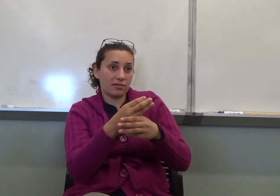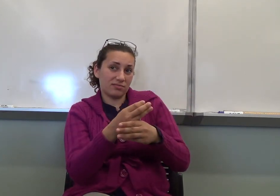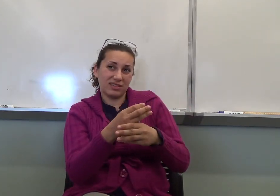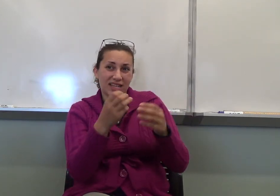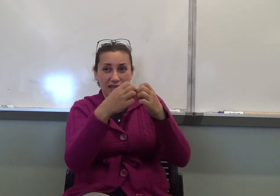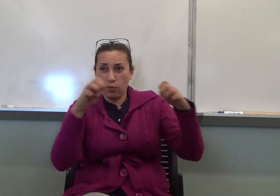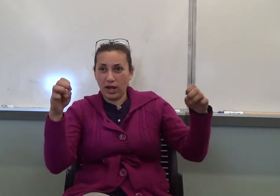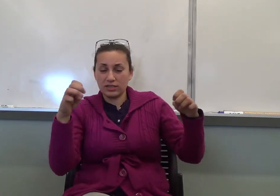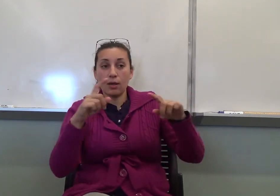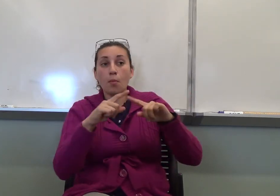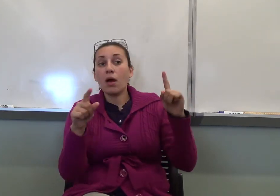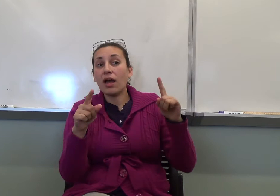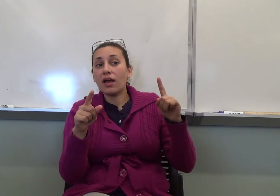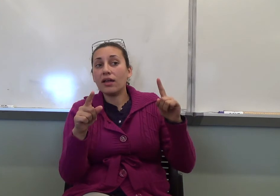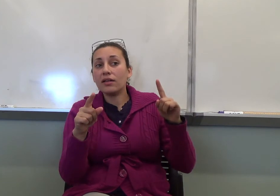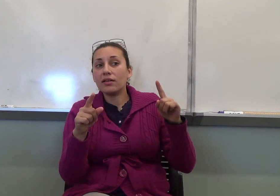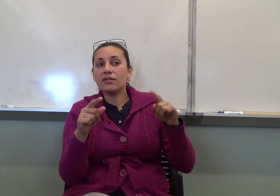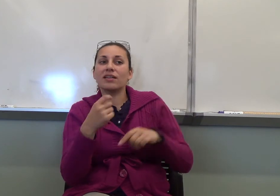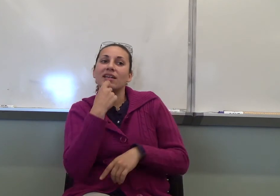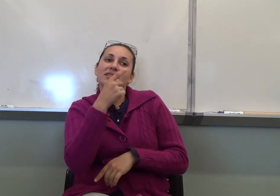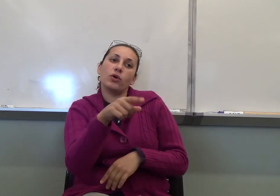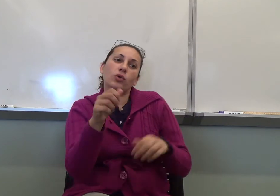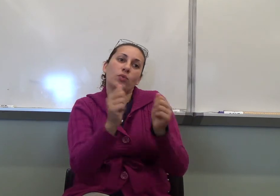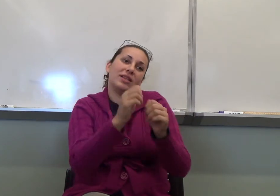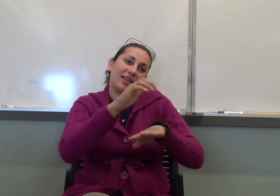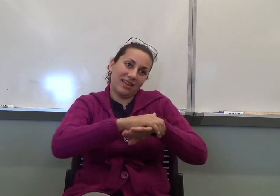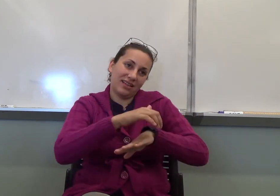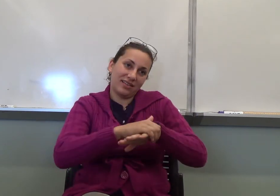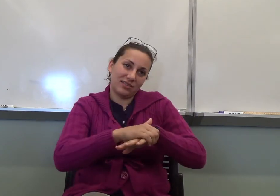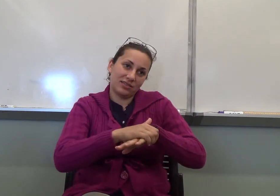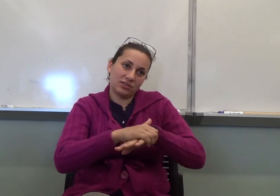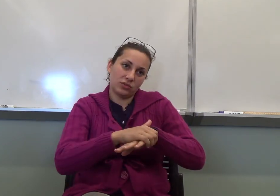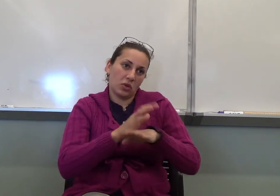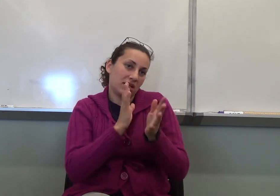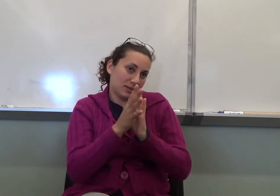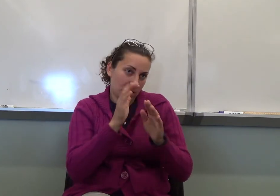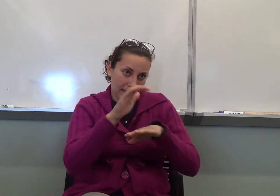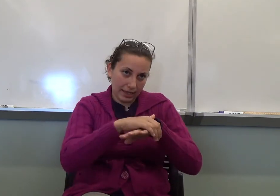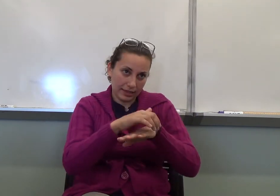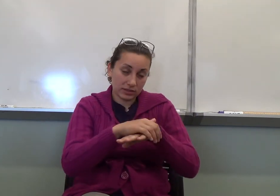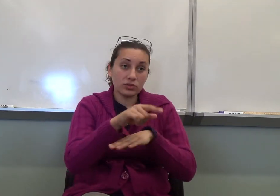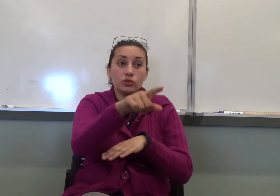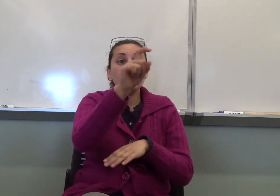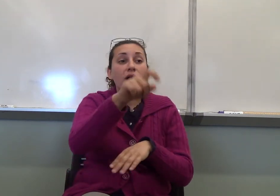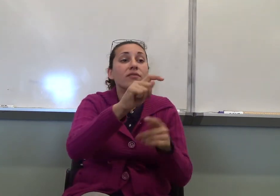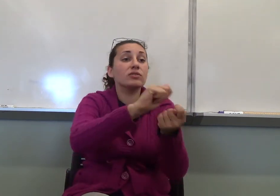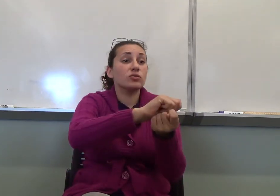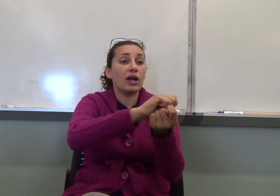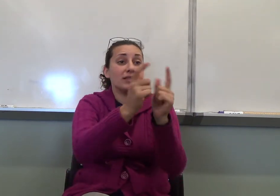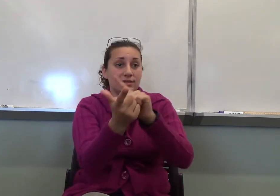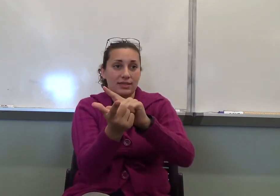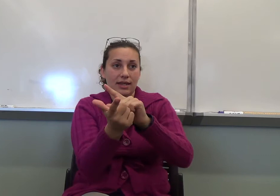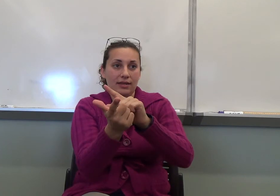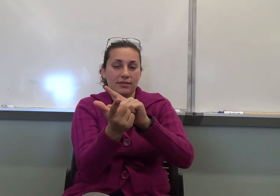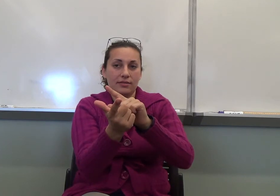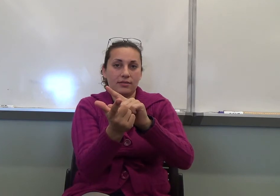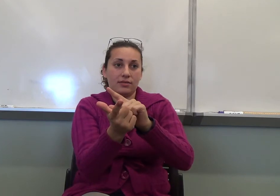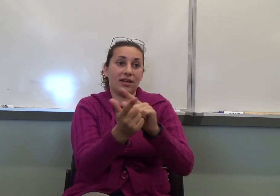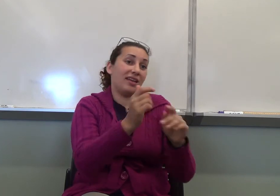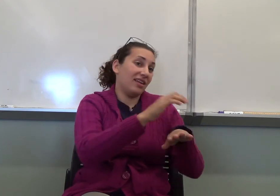so you have to translate the English into the math correctly and then use the right math. You know, so there's extra added layer of stuff